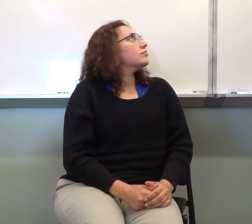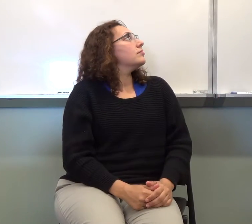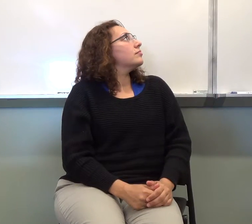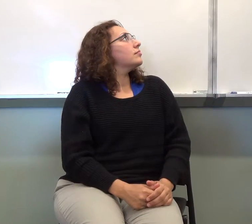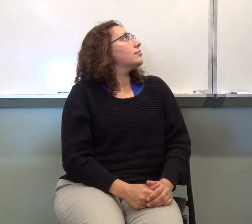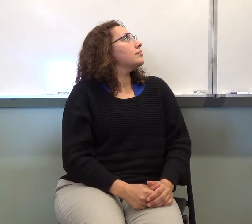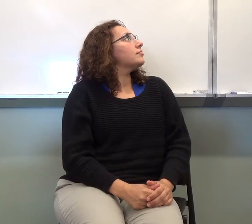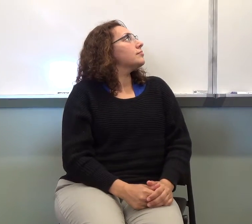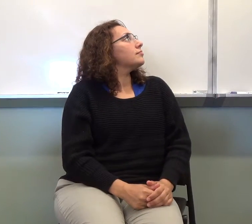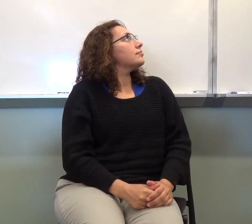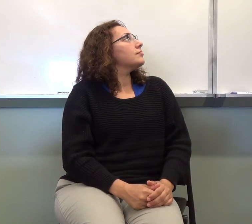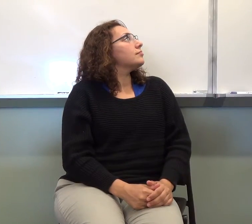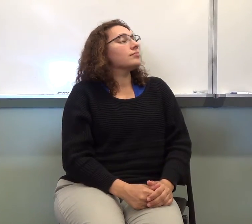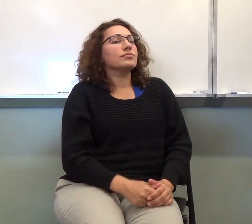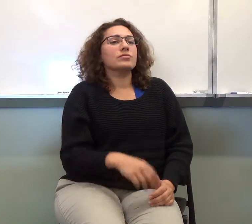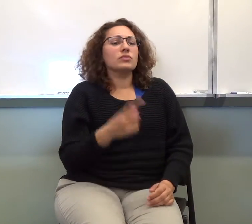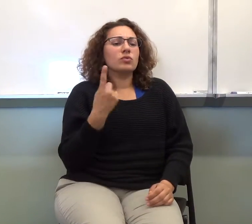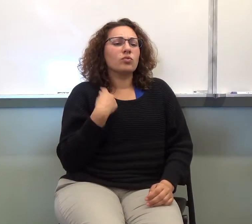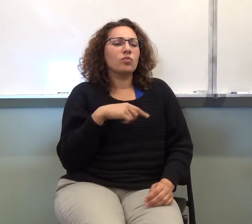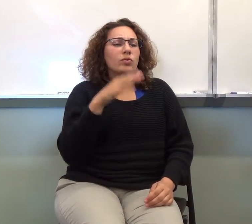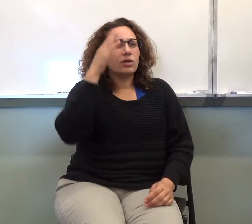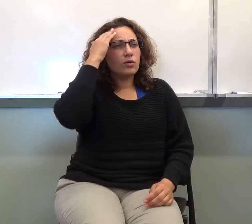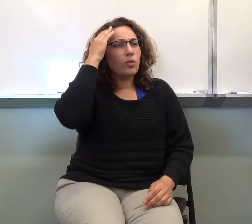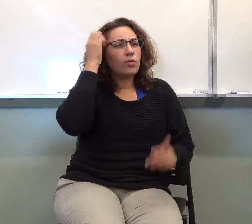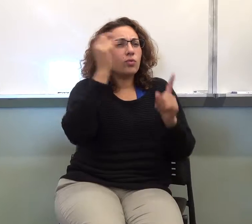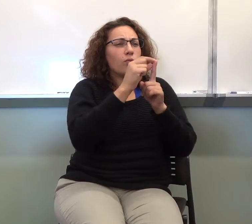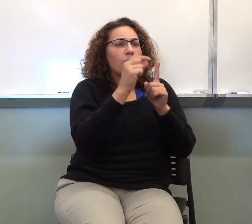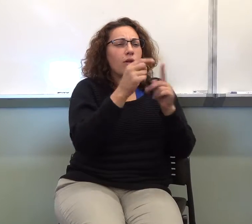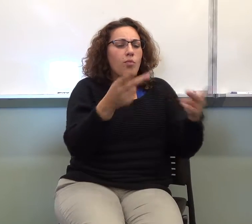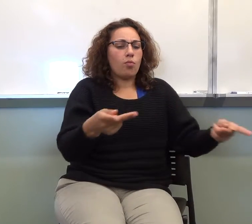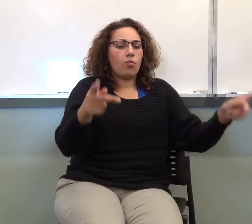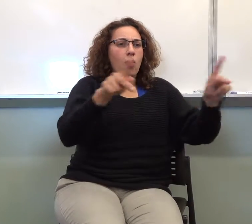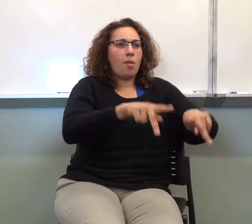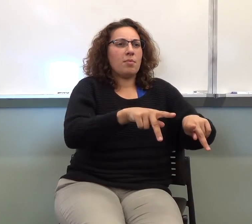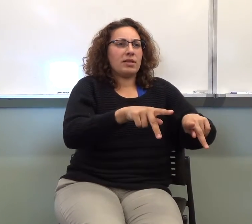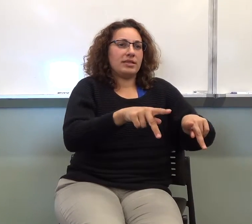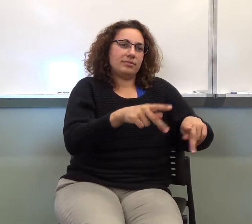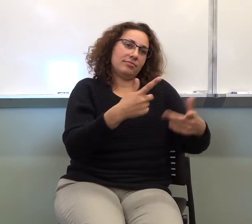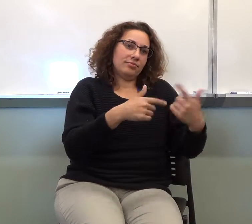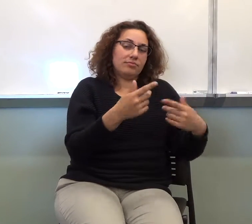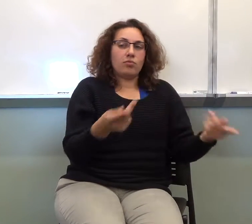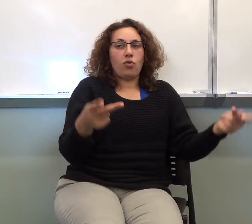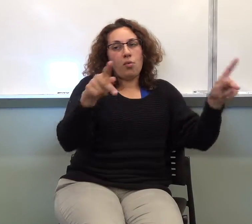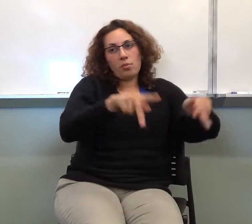We all have some feeling for the word probability, but let's get it down in a more mathematical way.